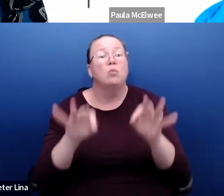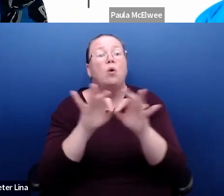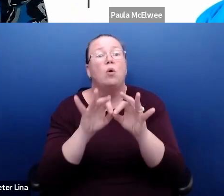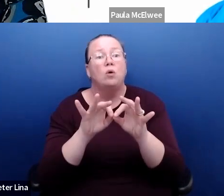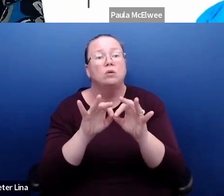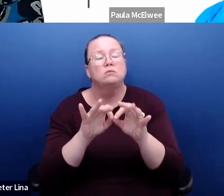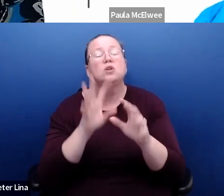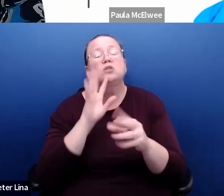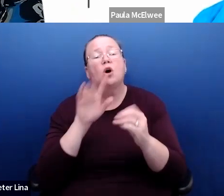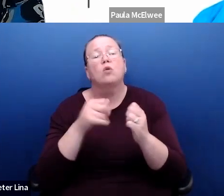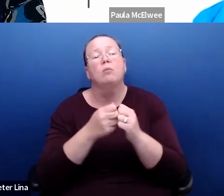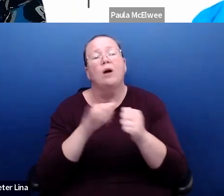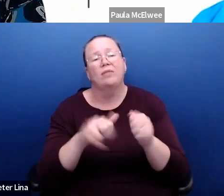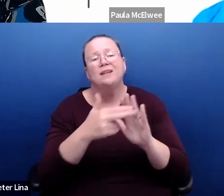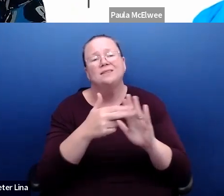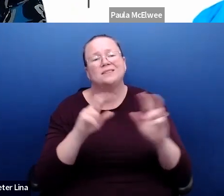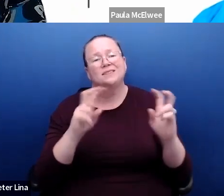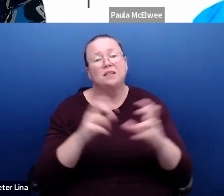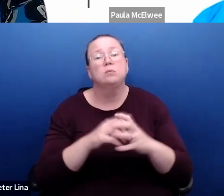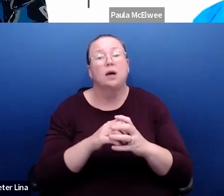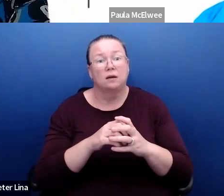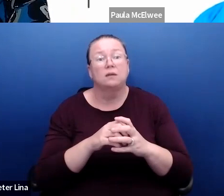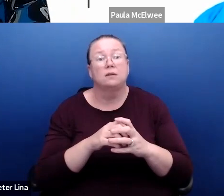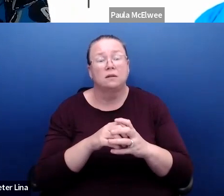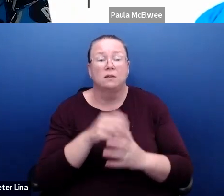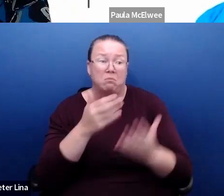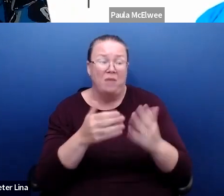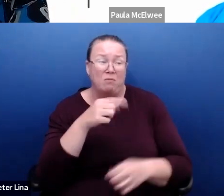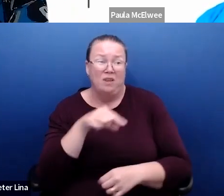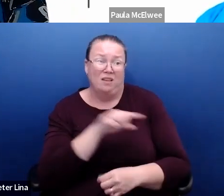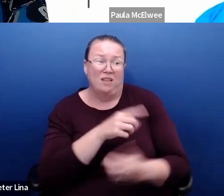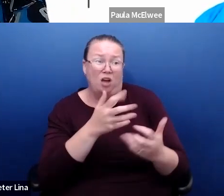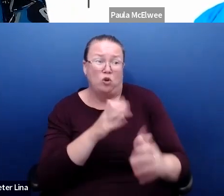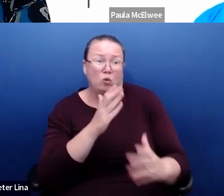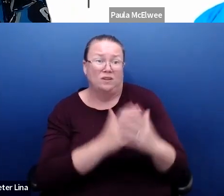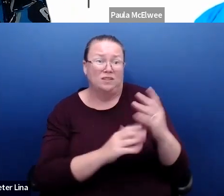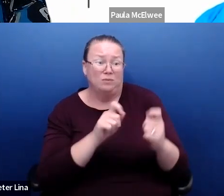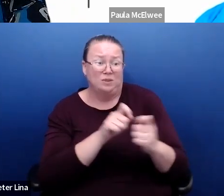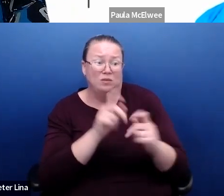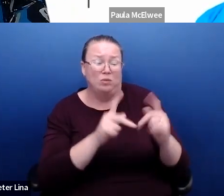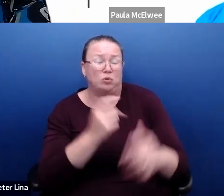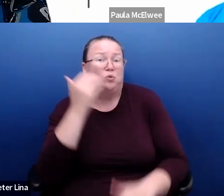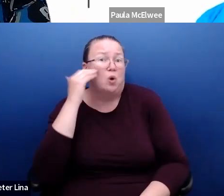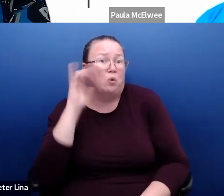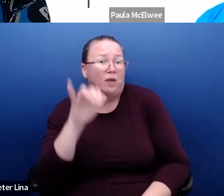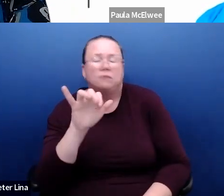stigma that, you know, that they may not want certain people to know, and that's